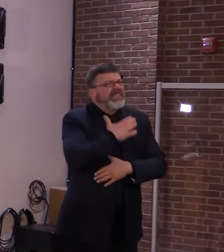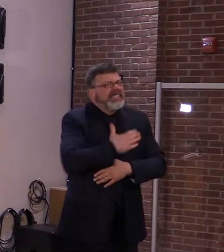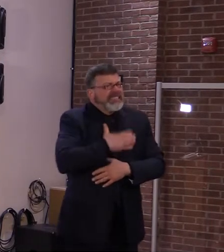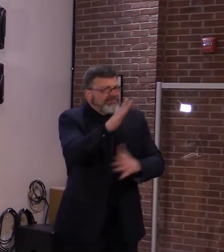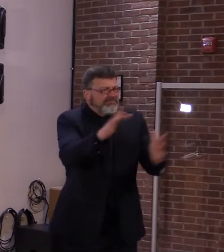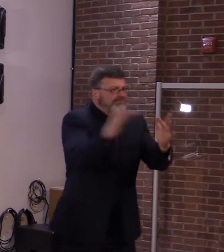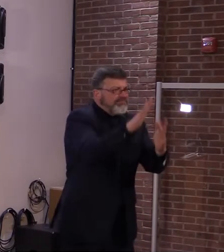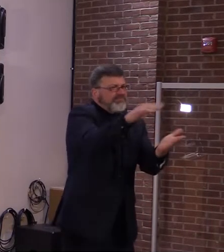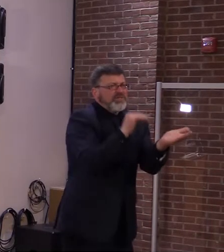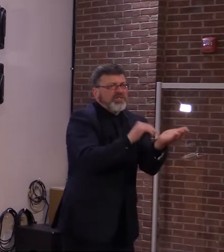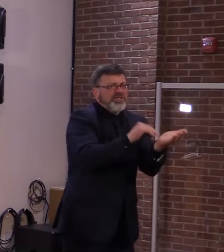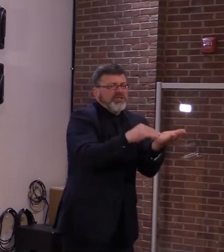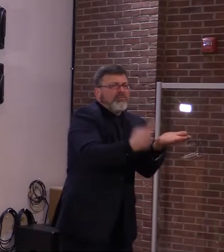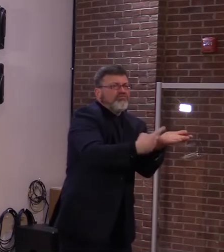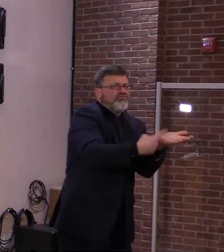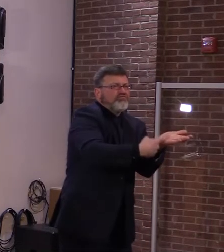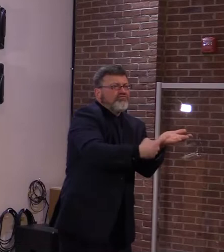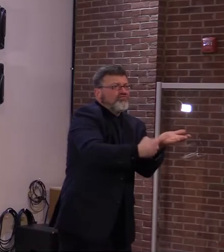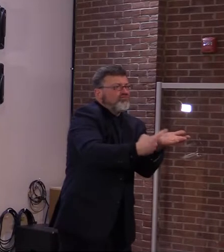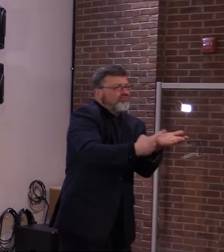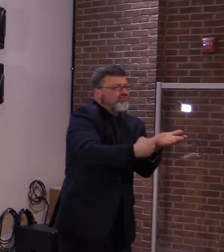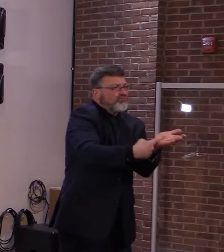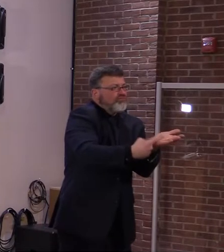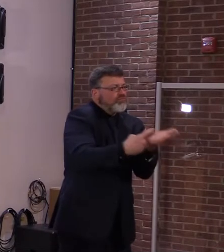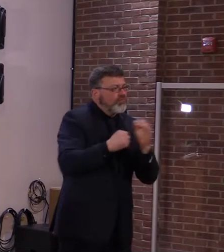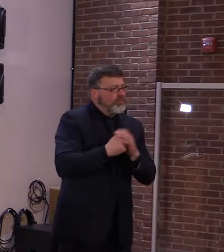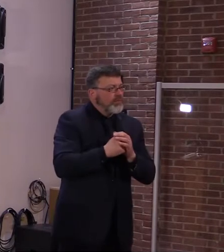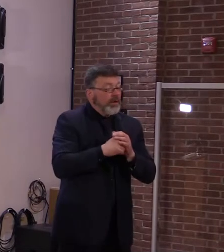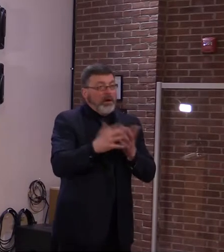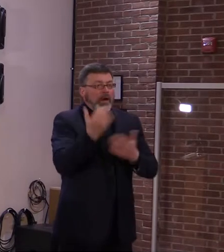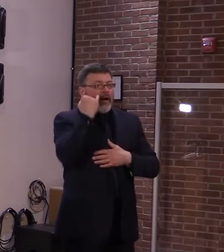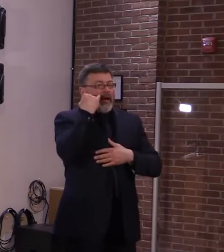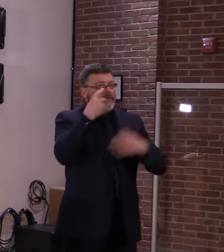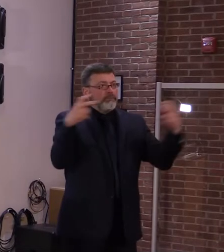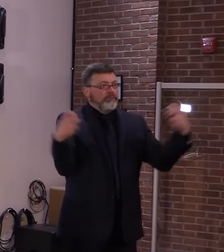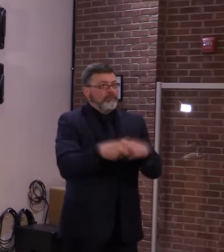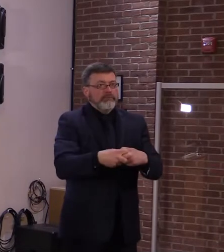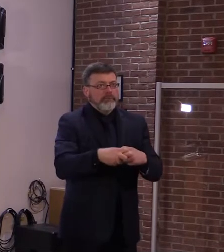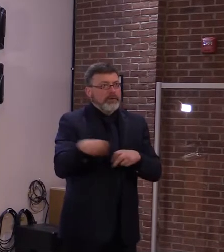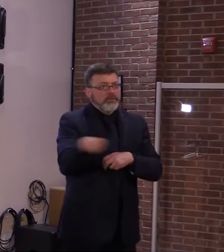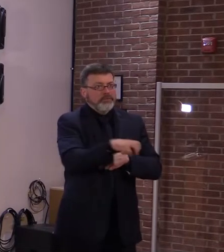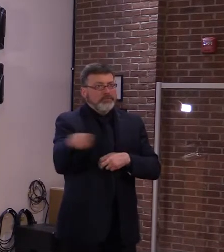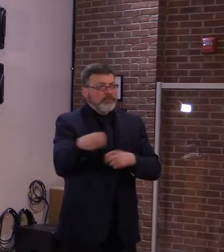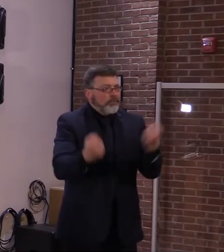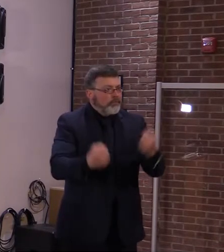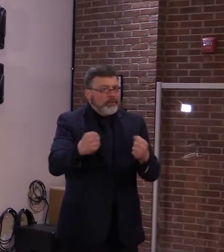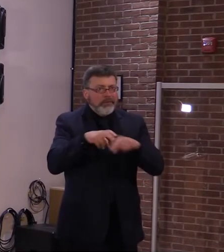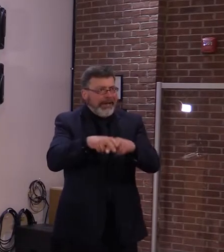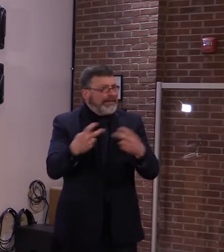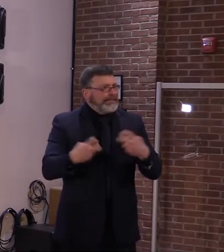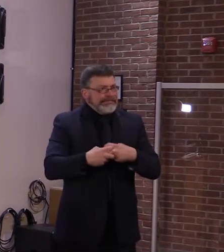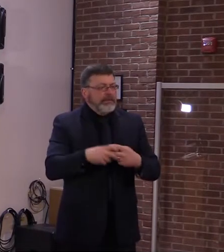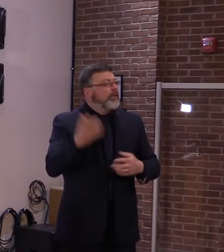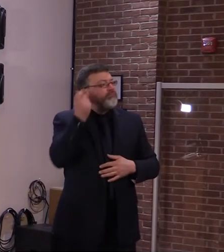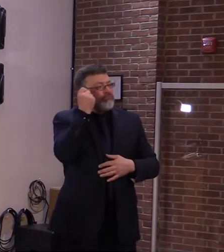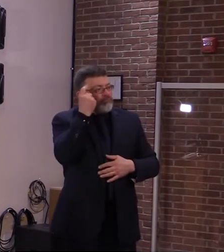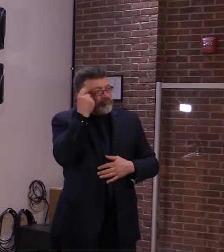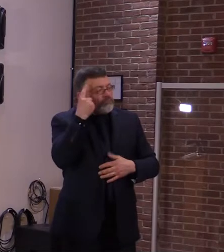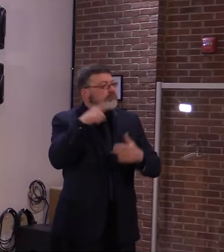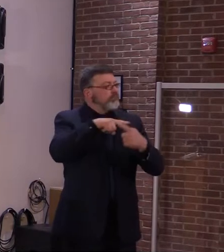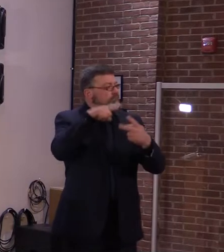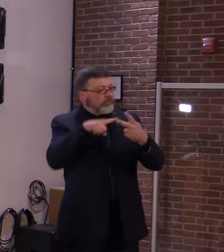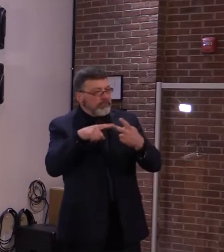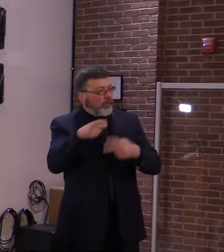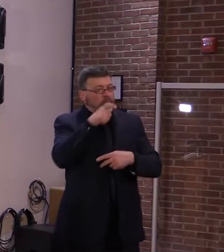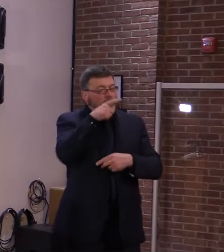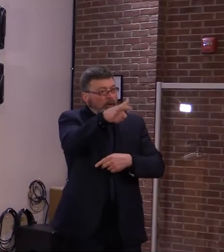ride. Or you might still need a meaningful reason for yourself. Because although many of us have